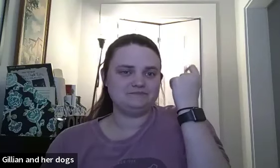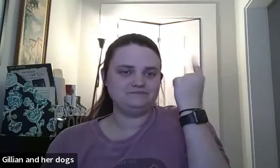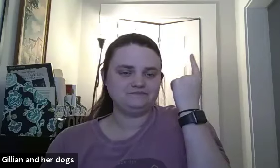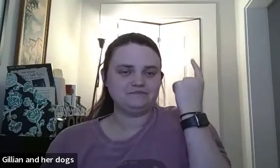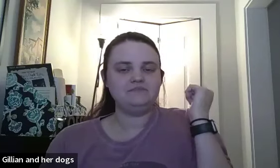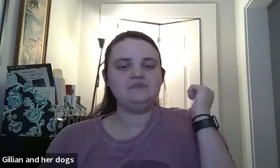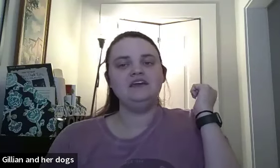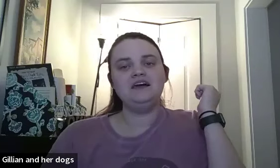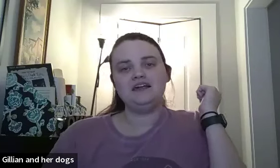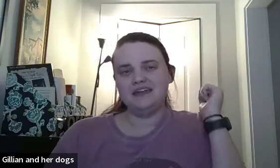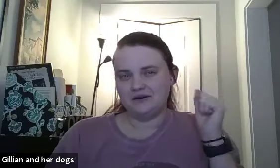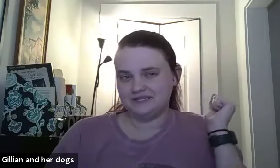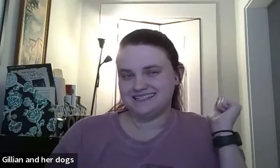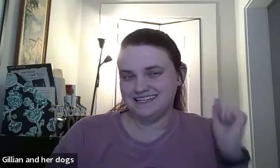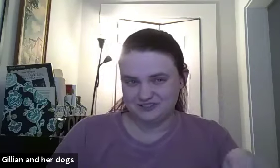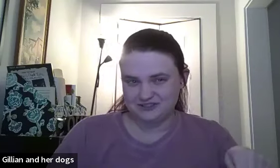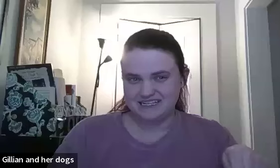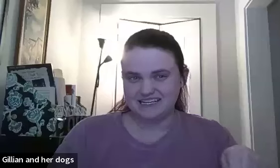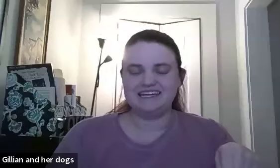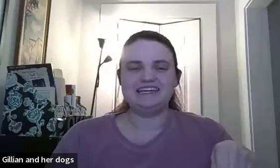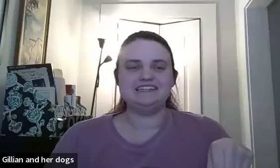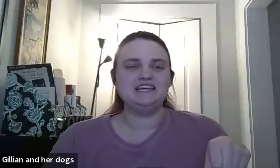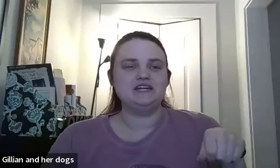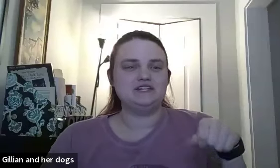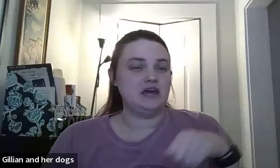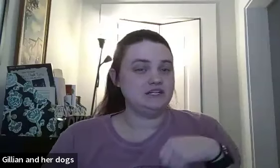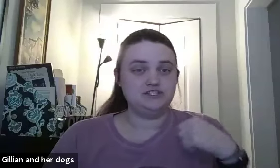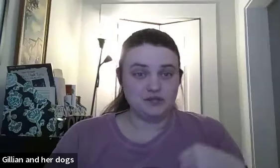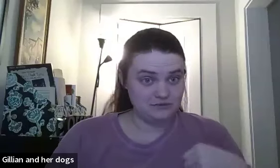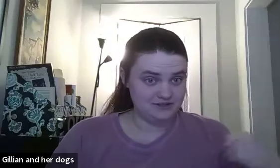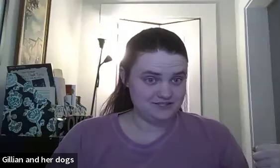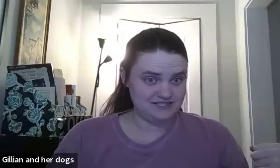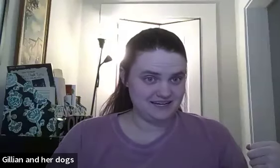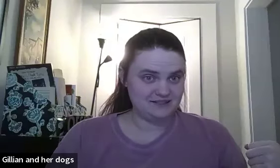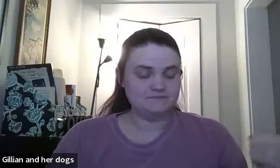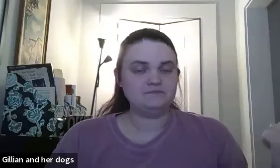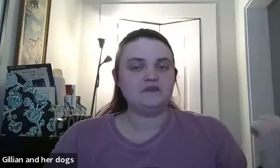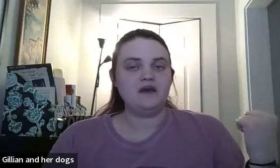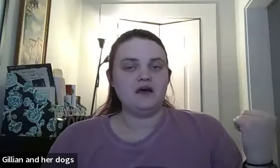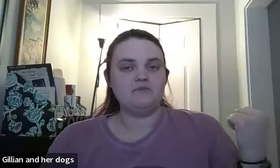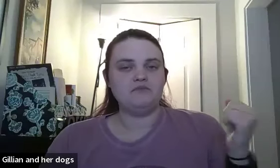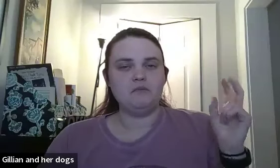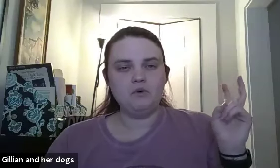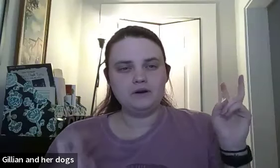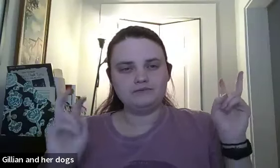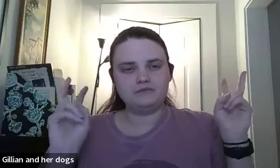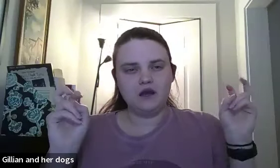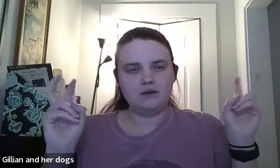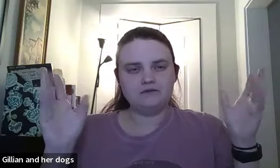understand. Now, what's interesting is I don't understand. The more common,